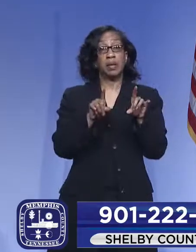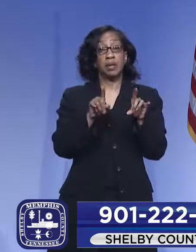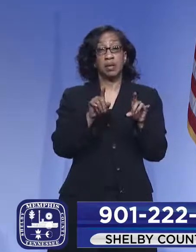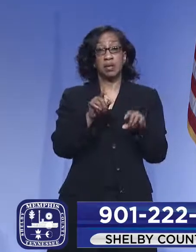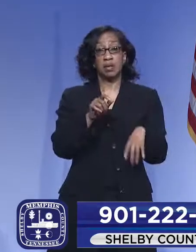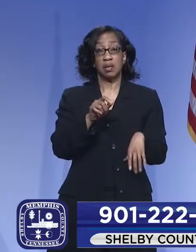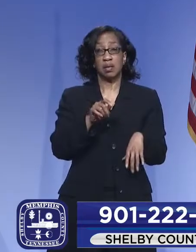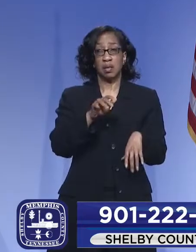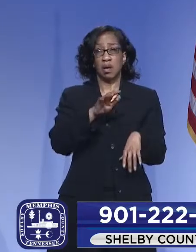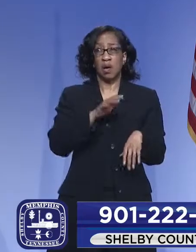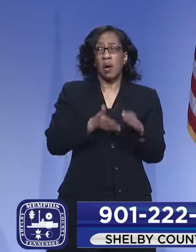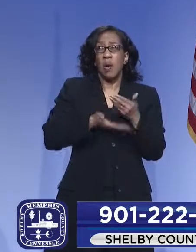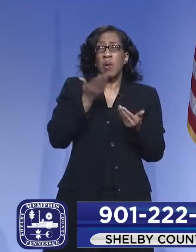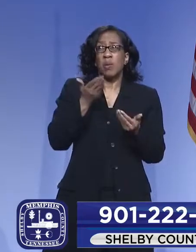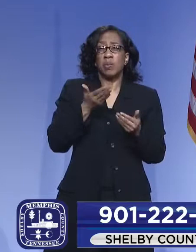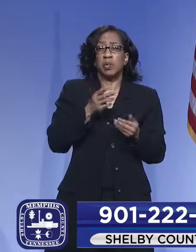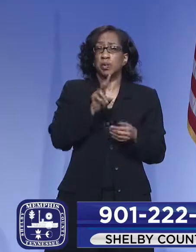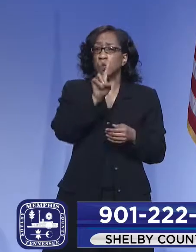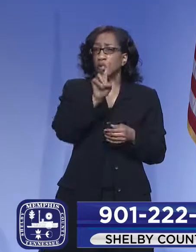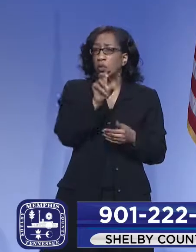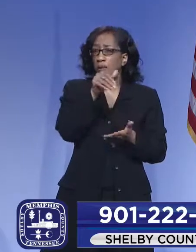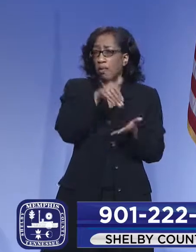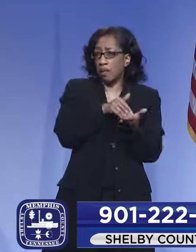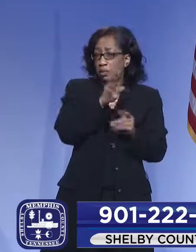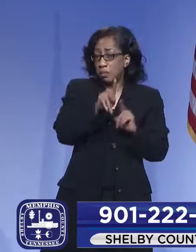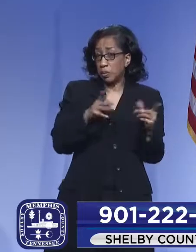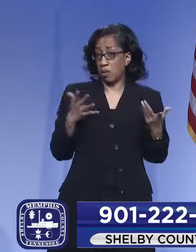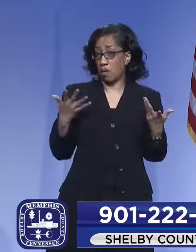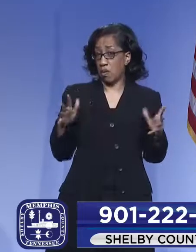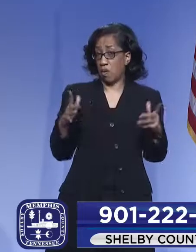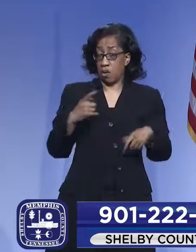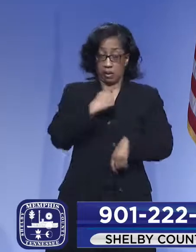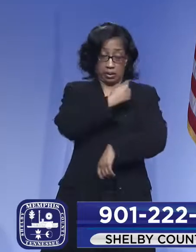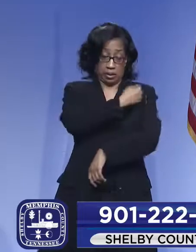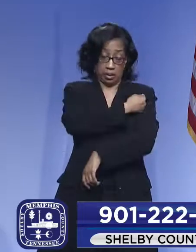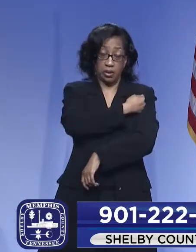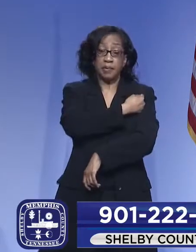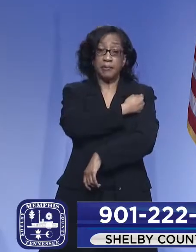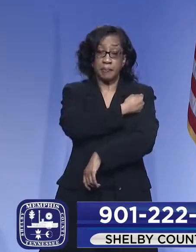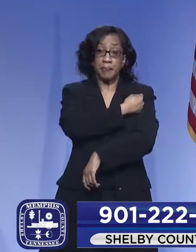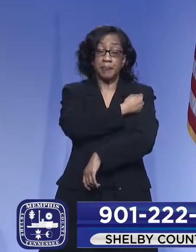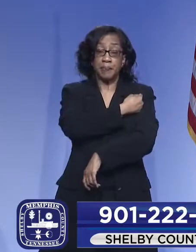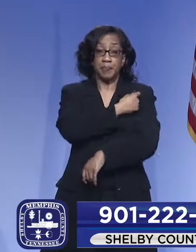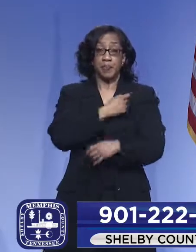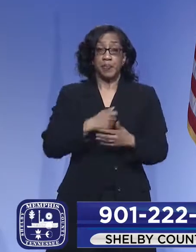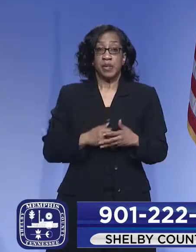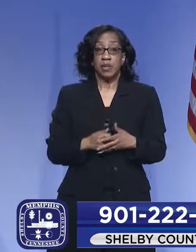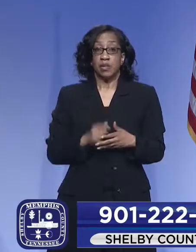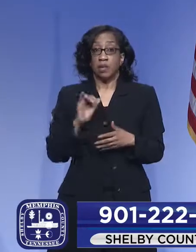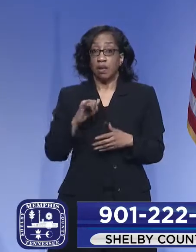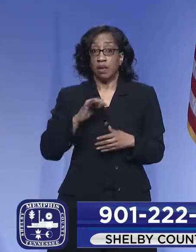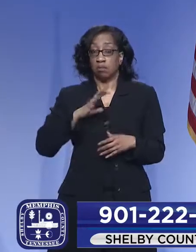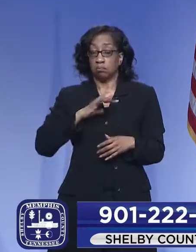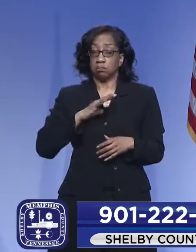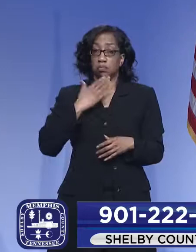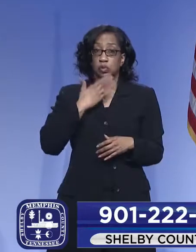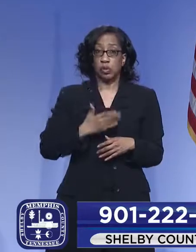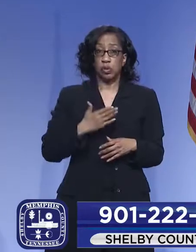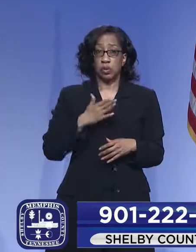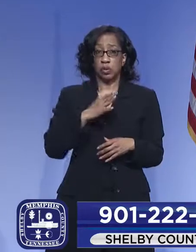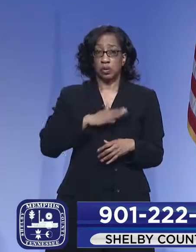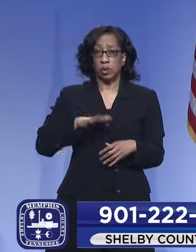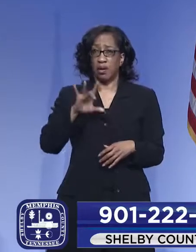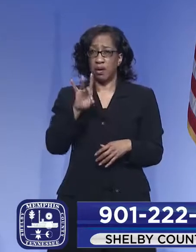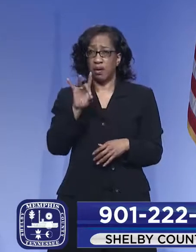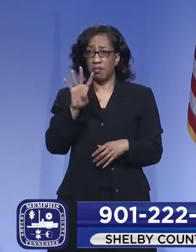we're approaching 200,000 people who have been vaccinated, with 84,000